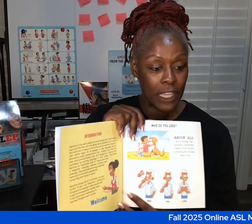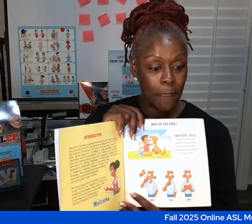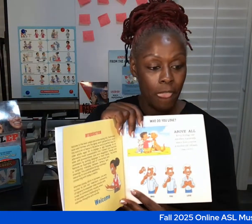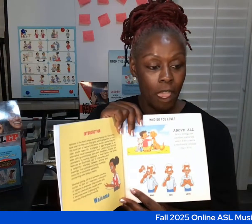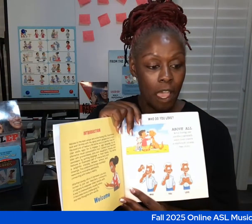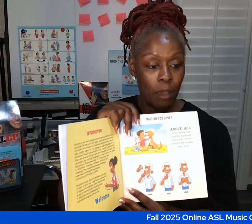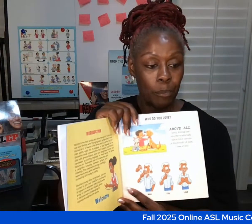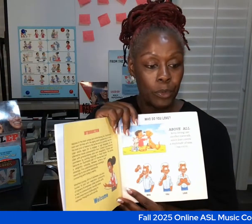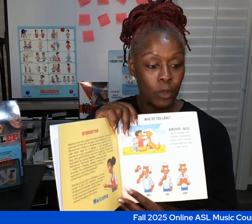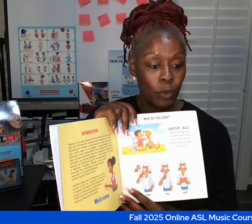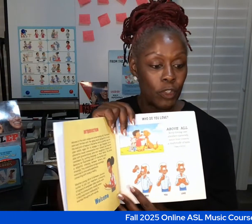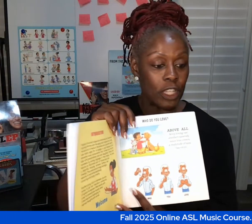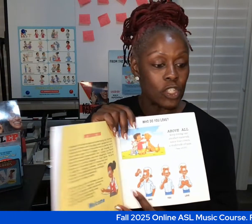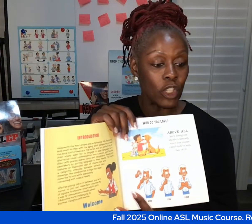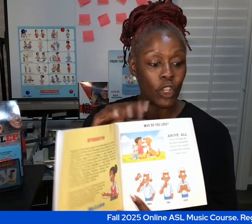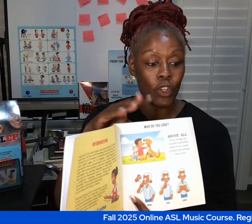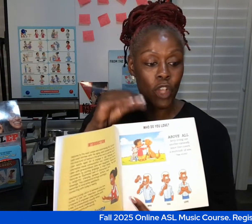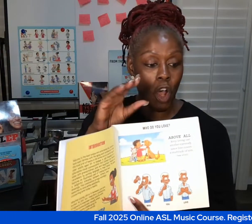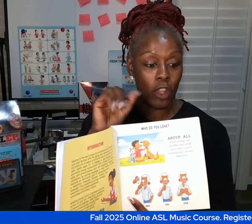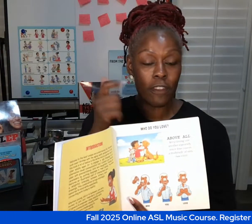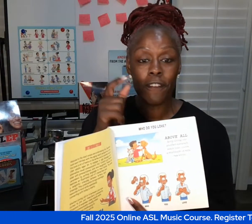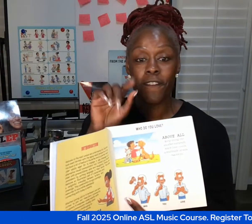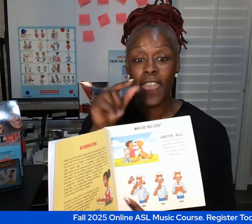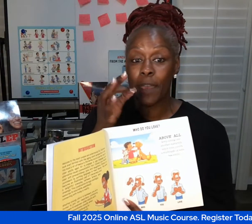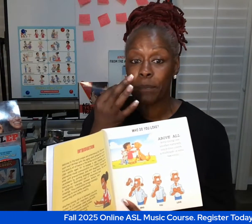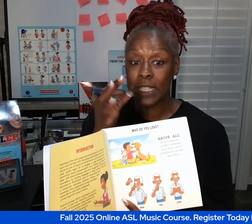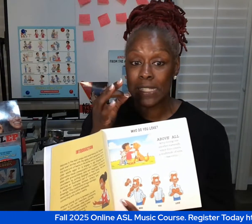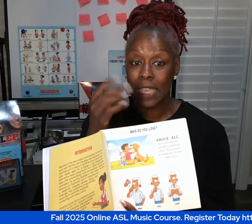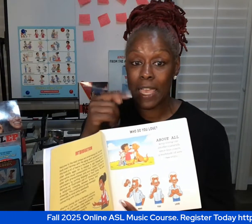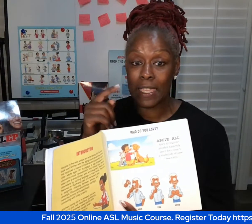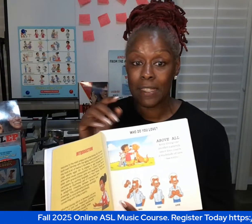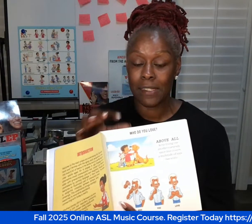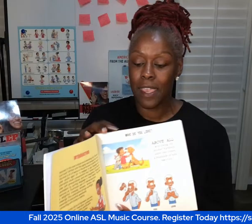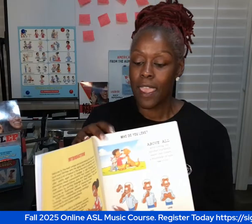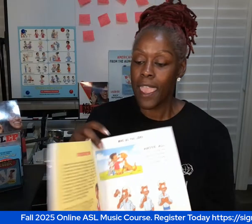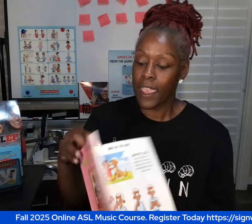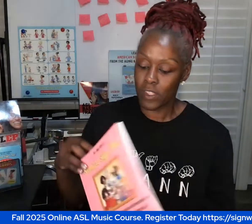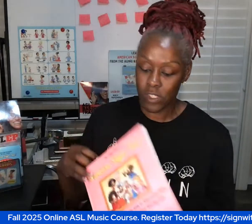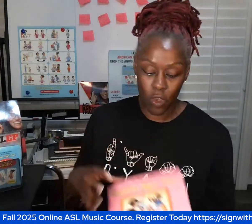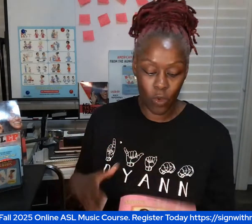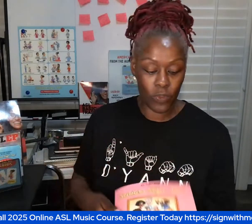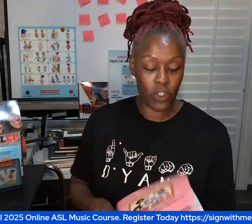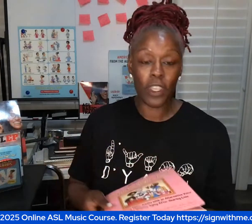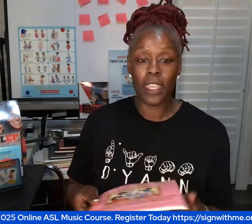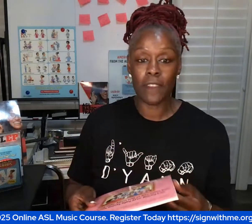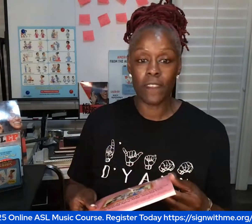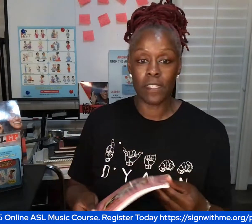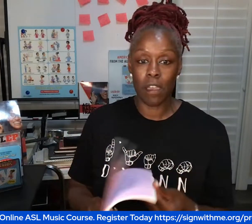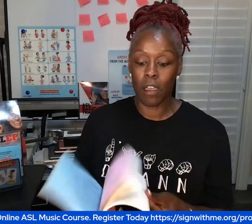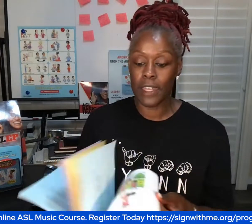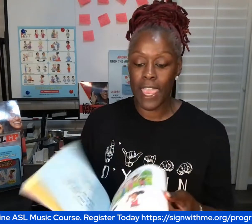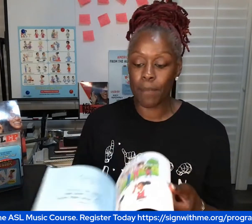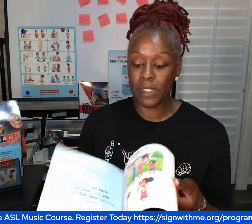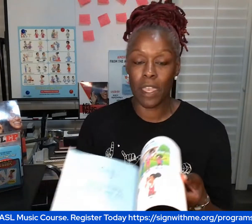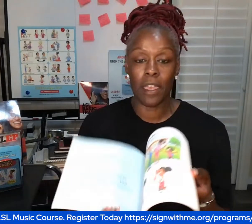family book where you get to learn all of the family signs. And so you can get this on